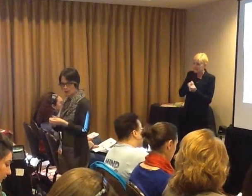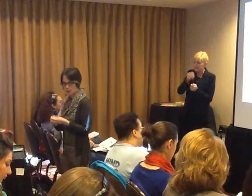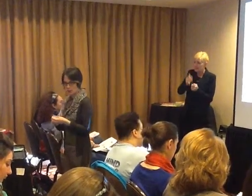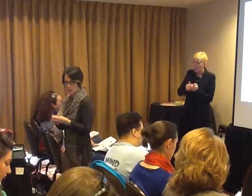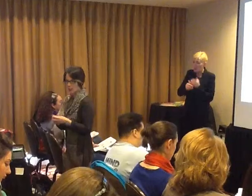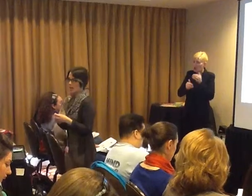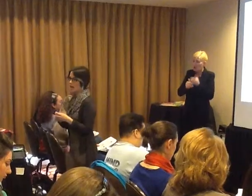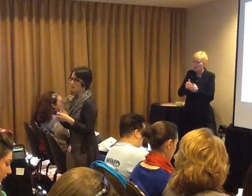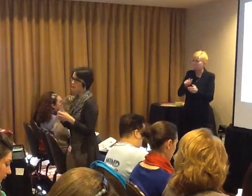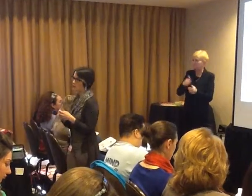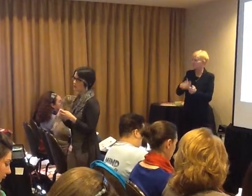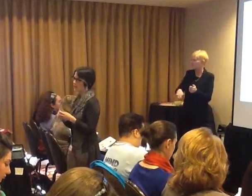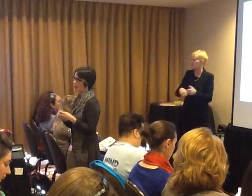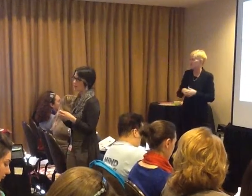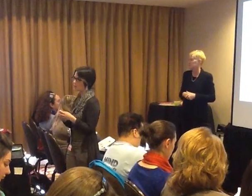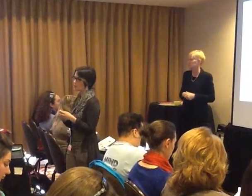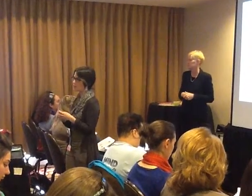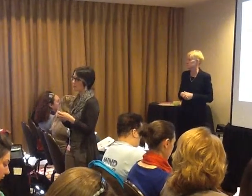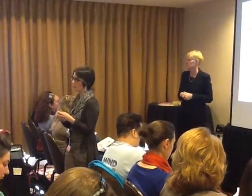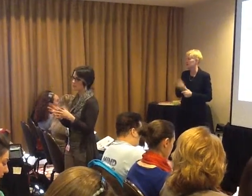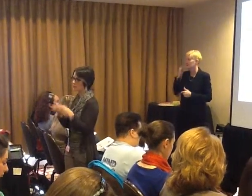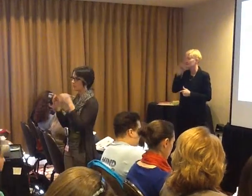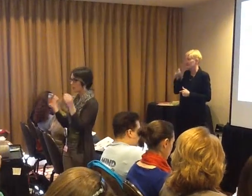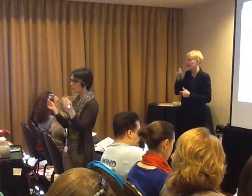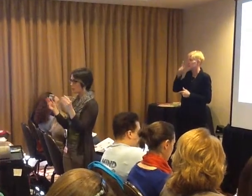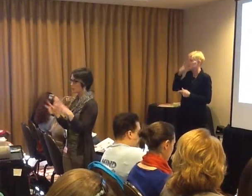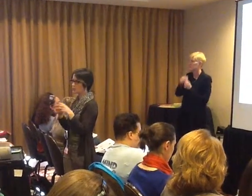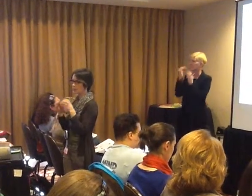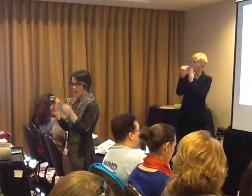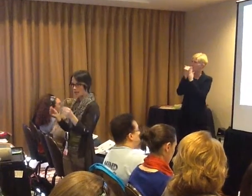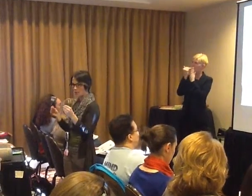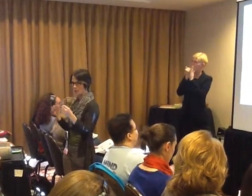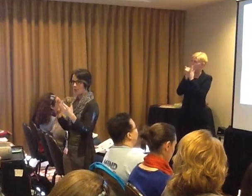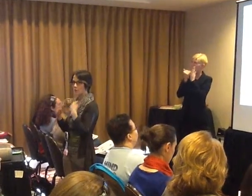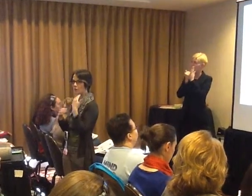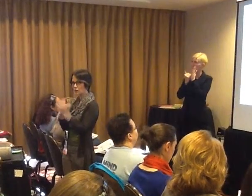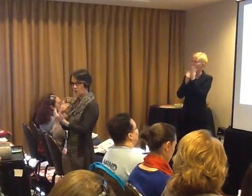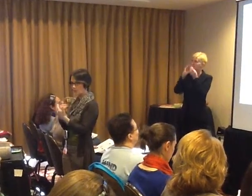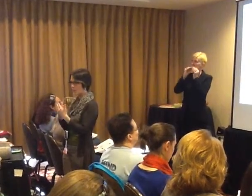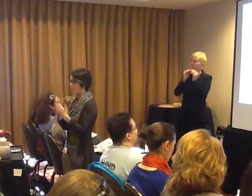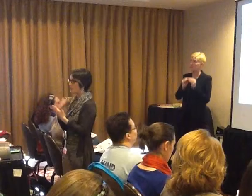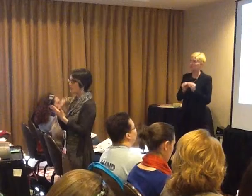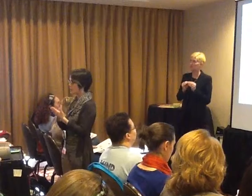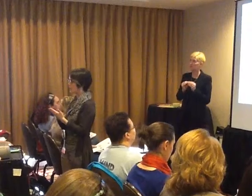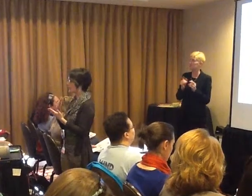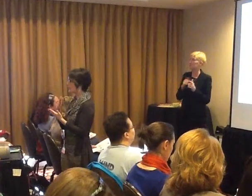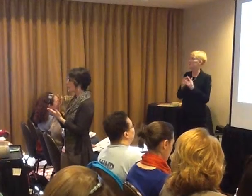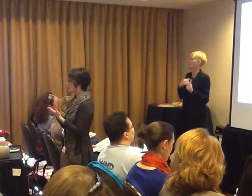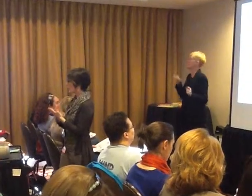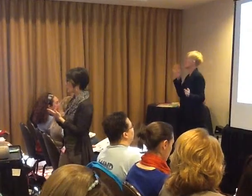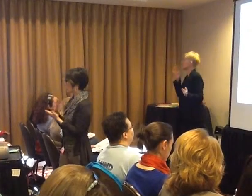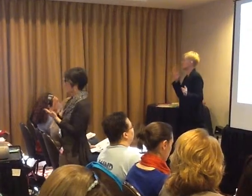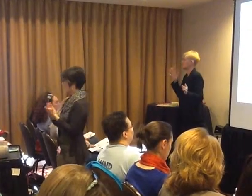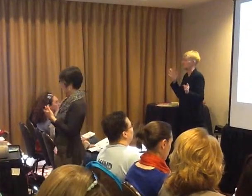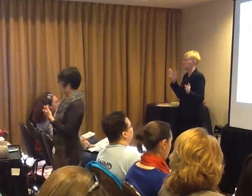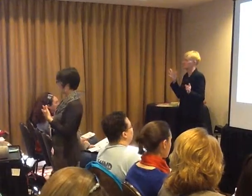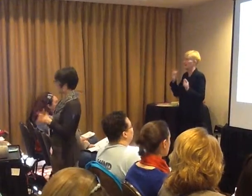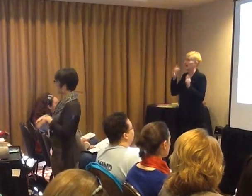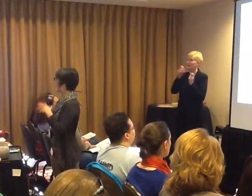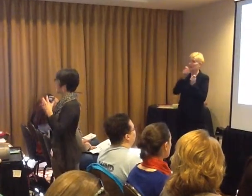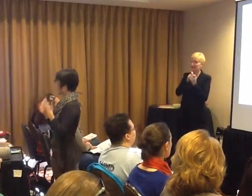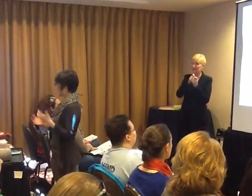very difficult. So if they had to remember a list of numbers or letters and regurgitate them in exactly the order that they